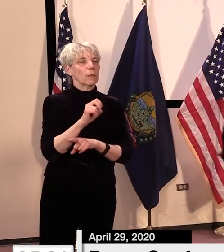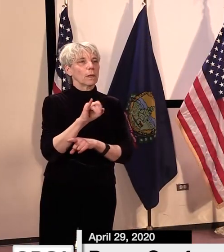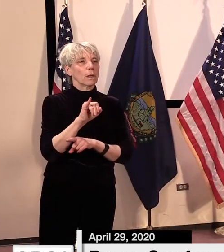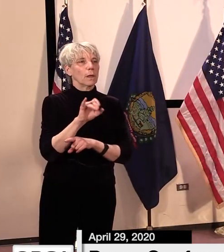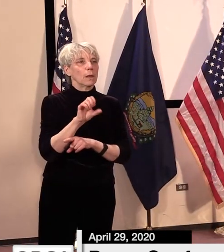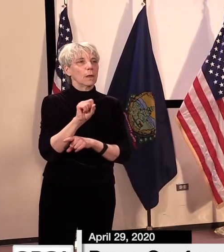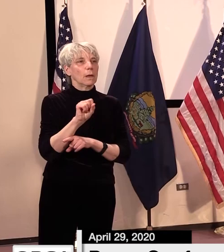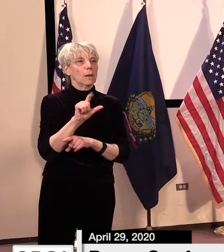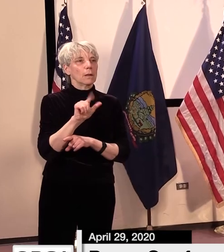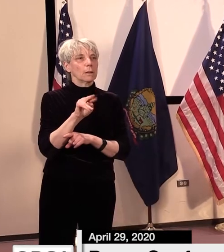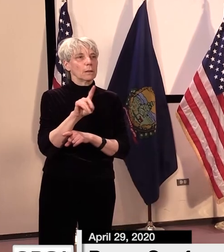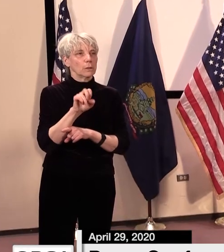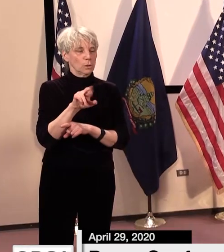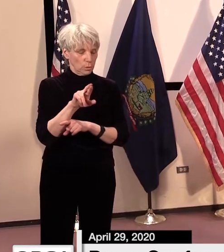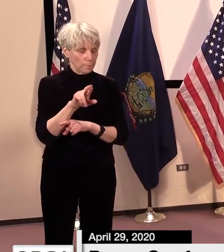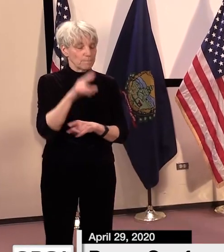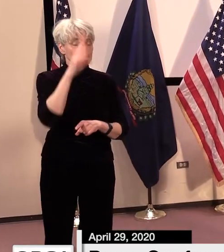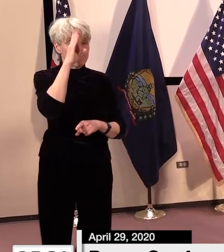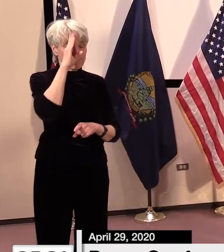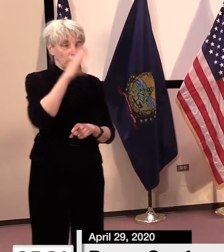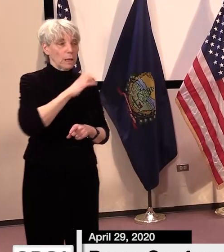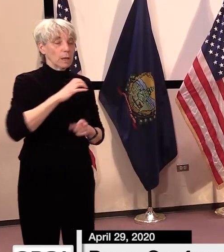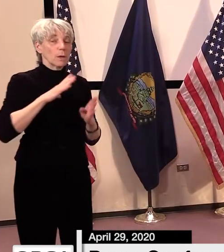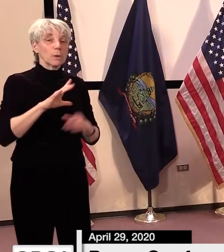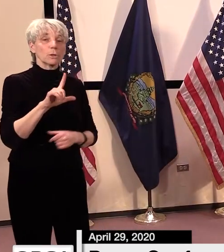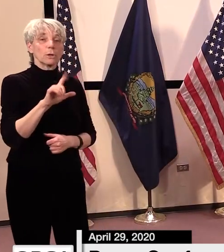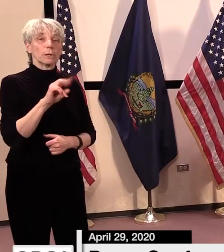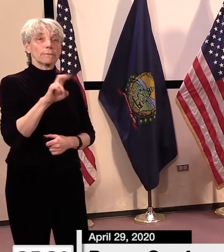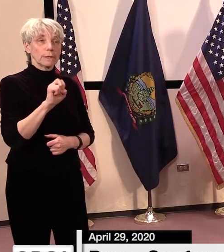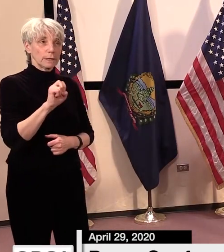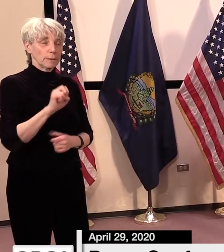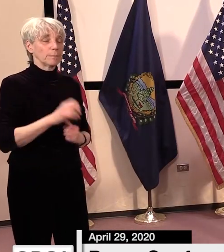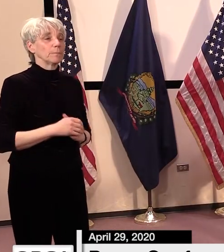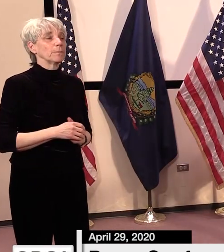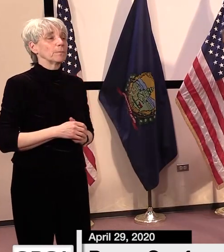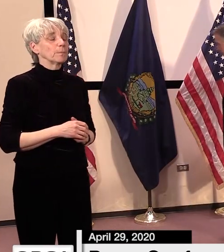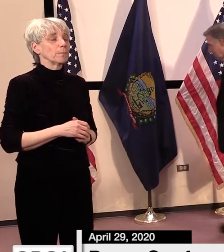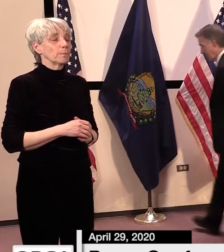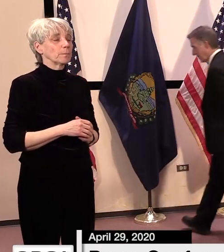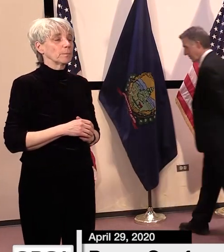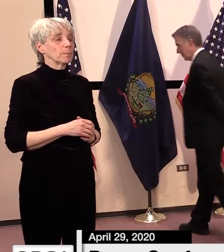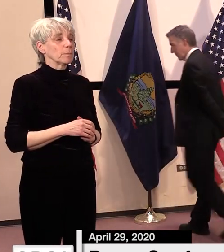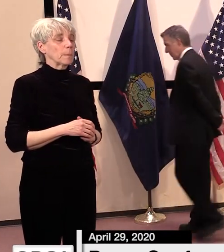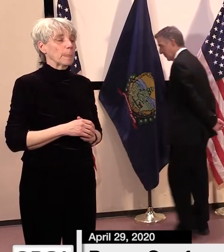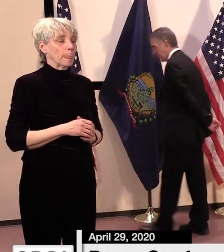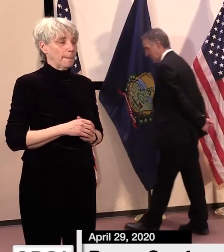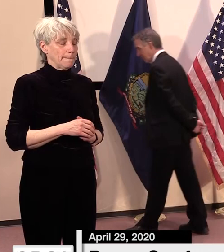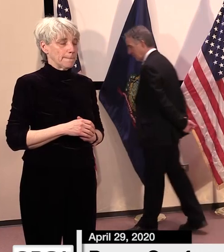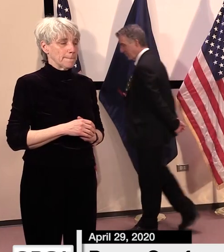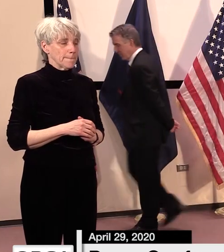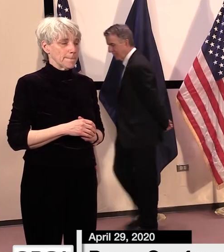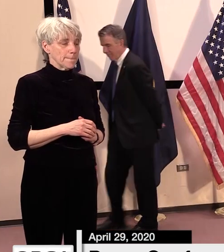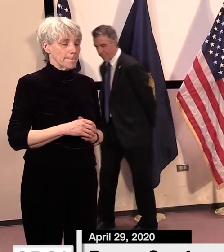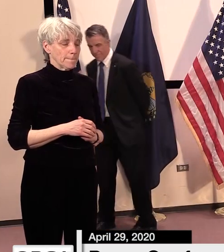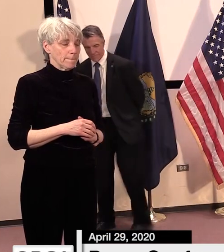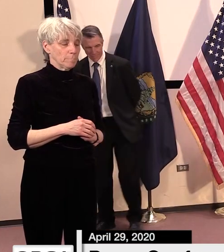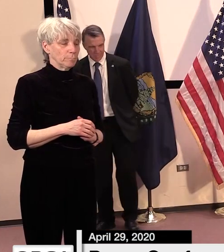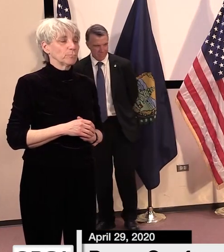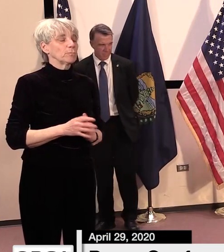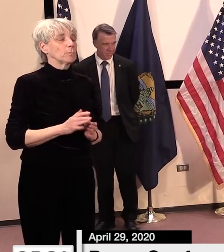Good afternoon. Commissioner Levine, so the first attempt by the health department at town-by-town